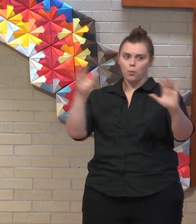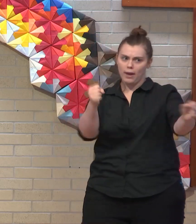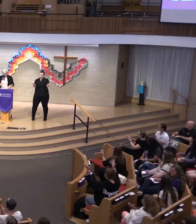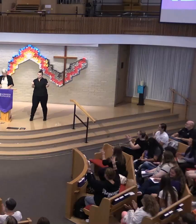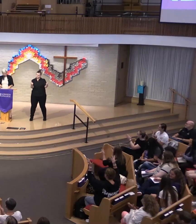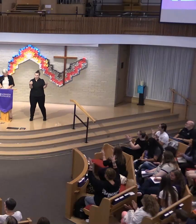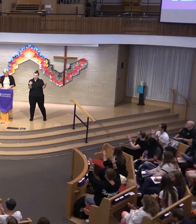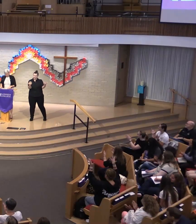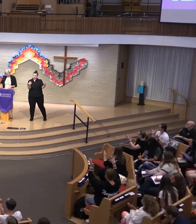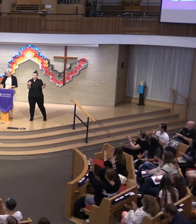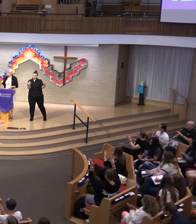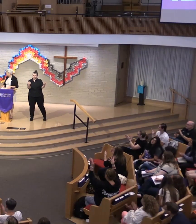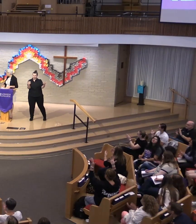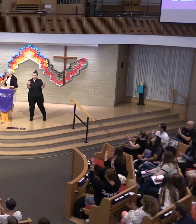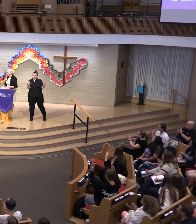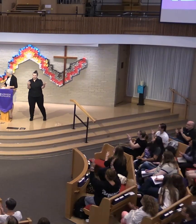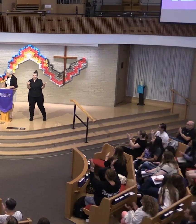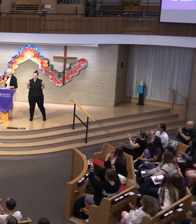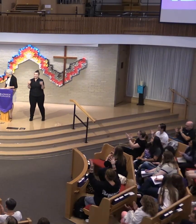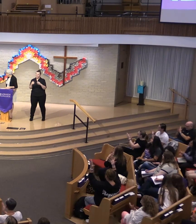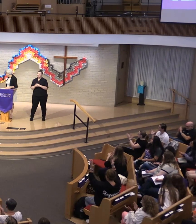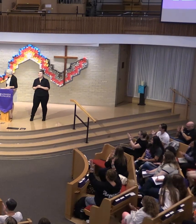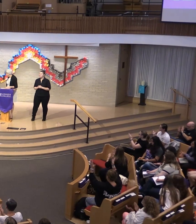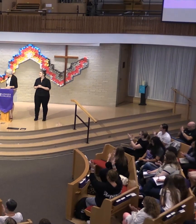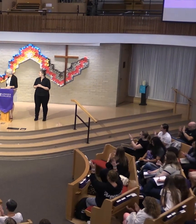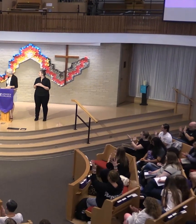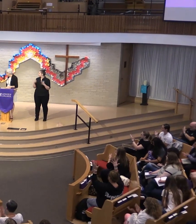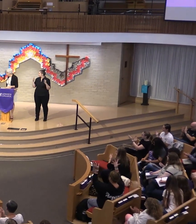we're, yeah, all right.